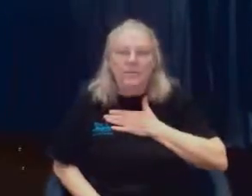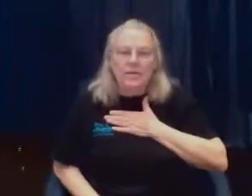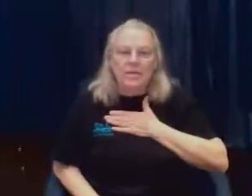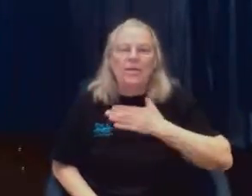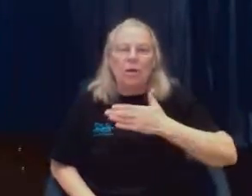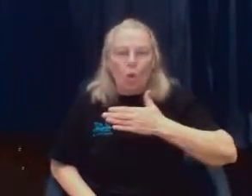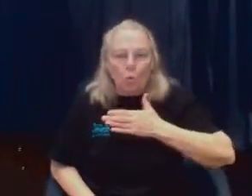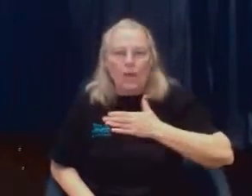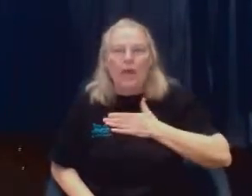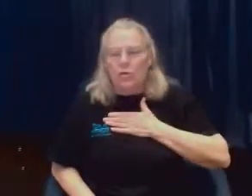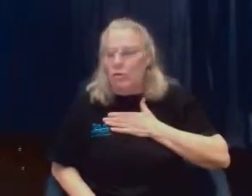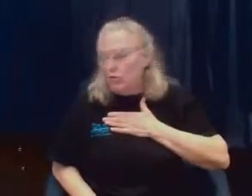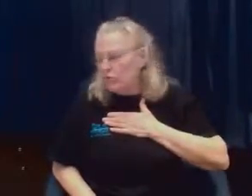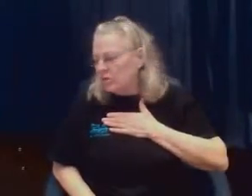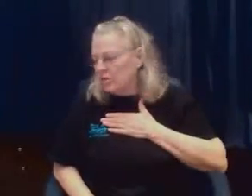same thing. Open hand toward yourself.